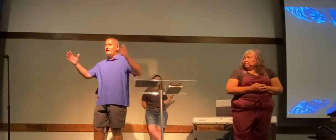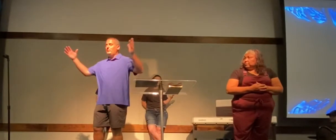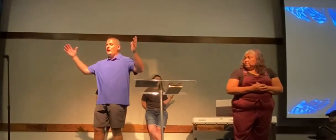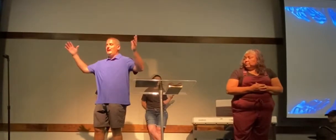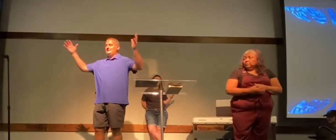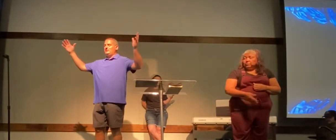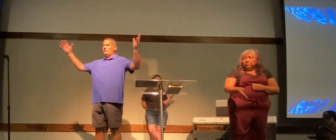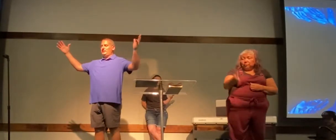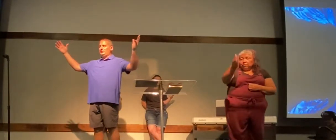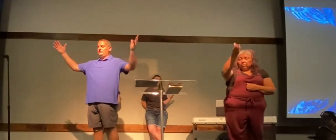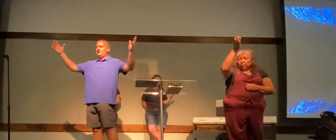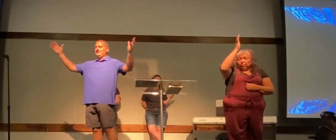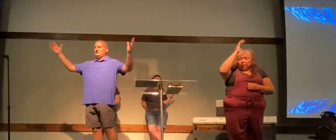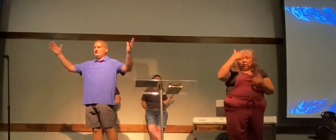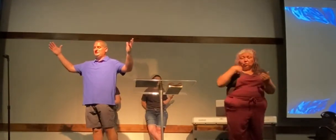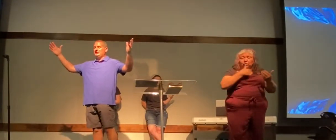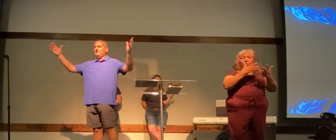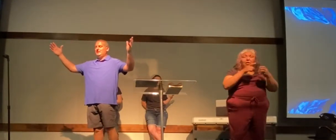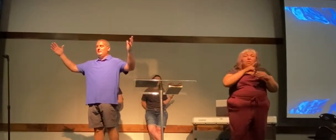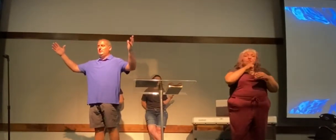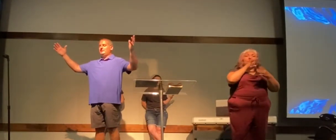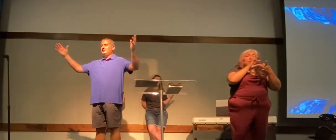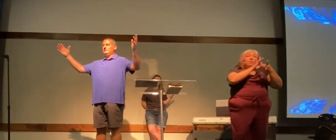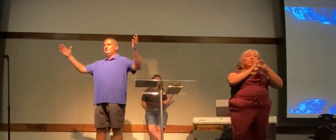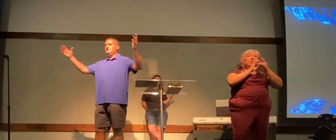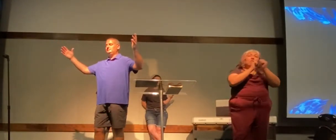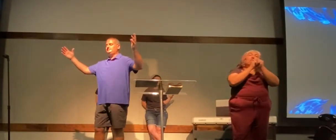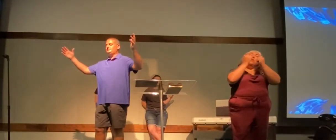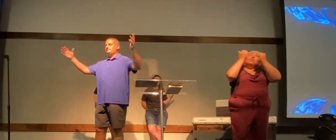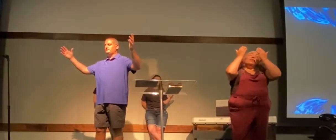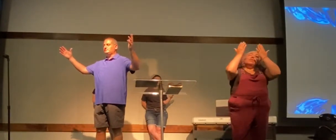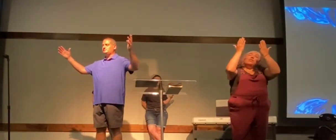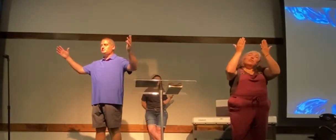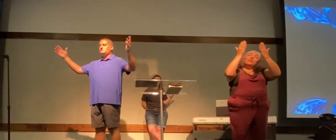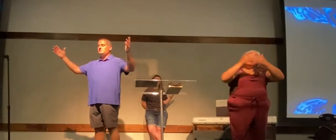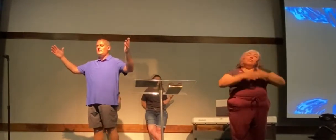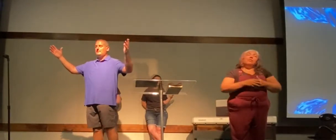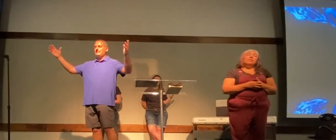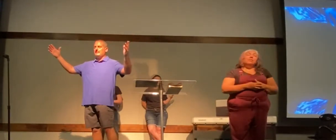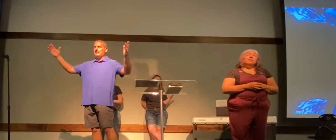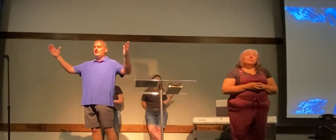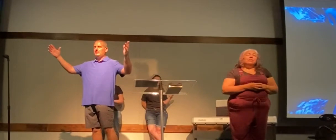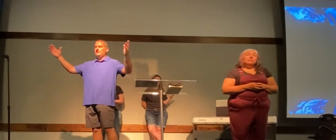Father, we want a real relationship with you.